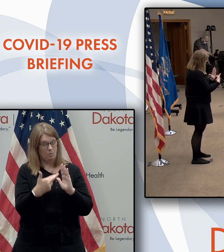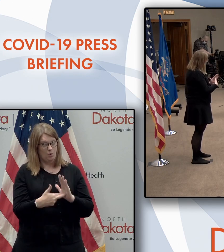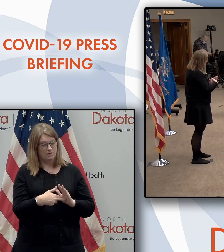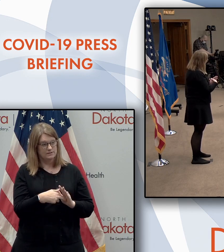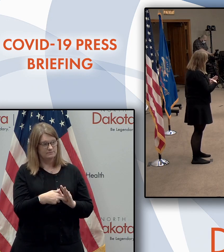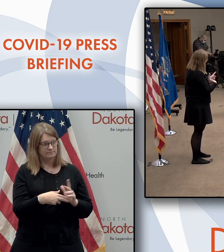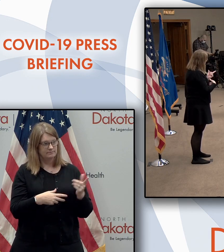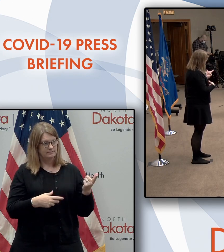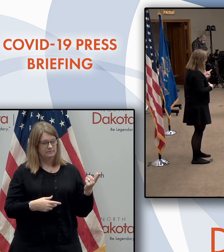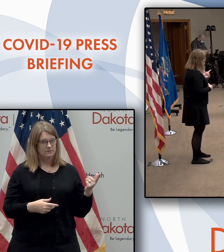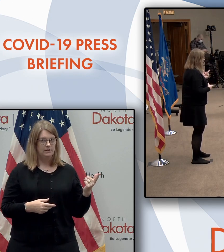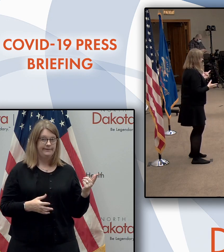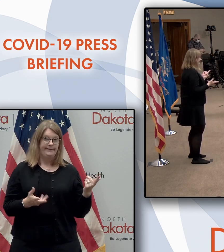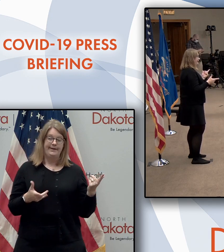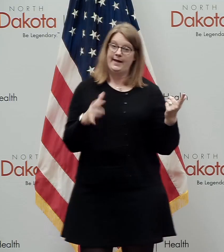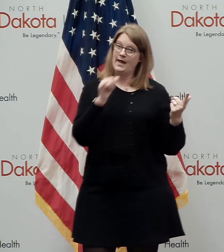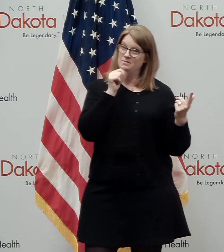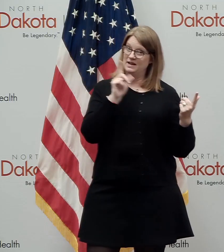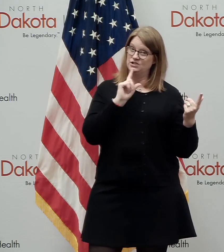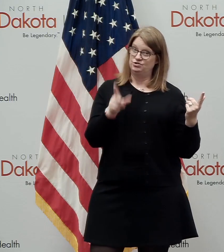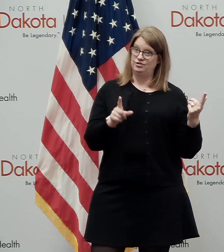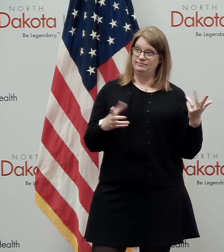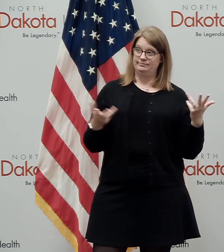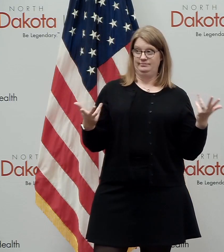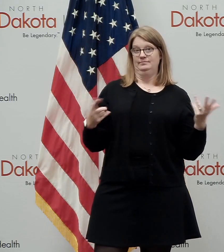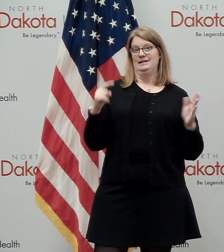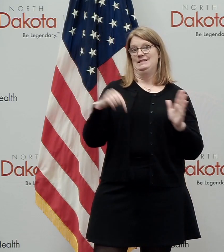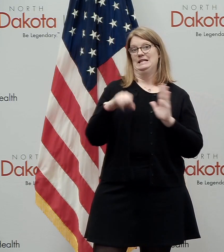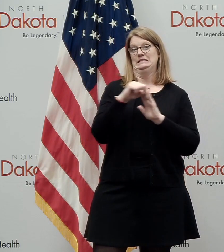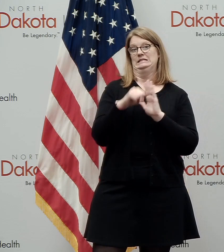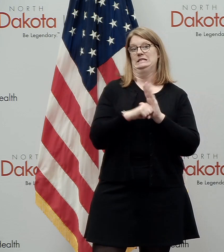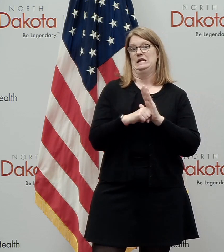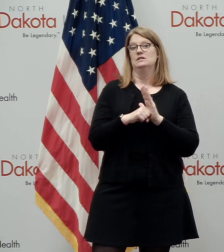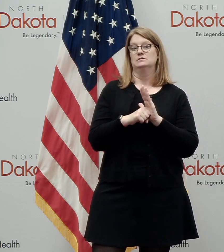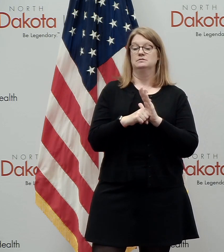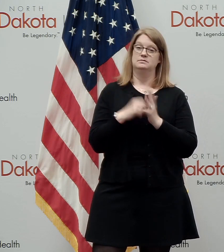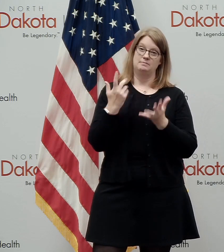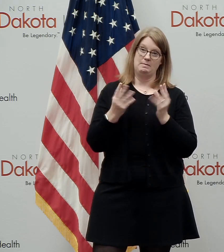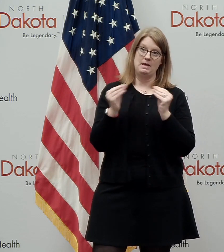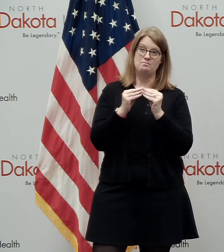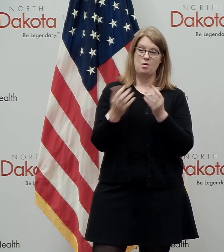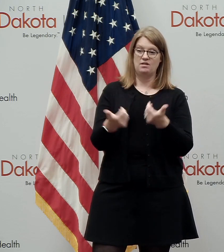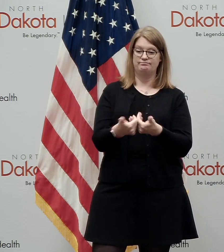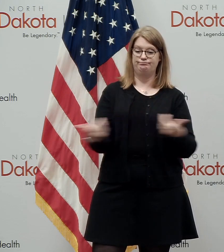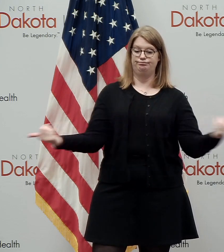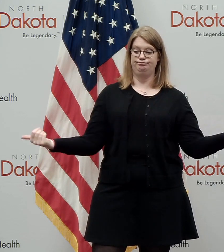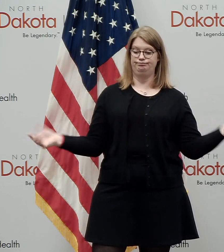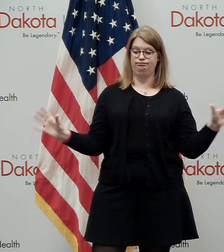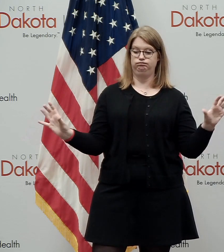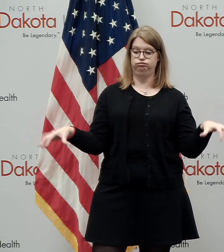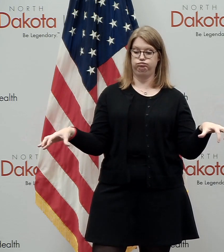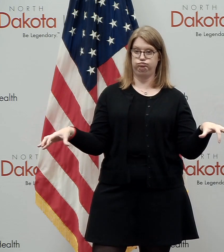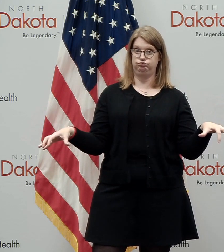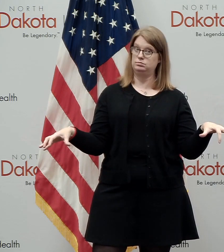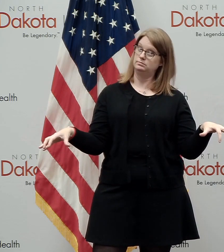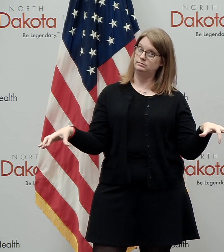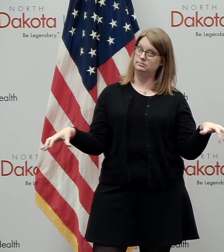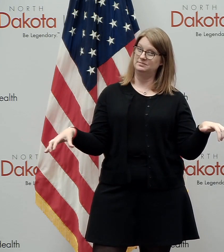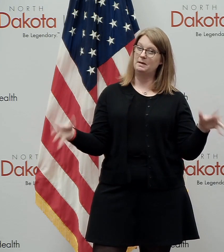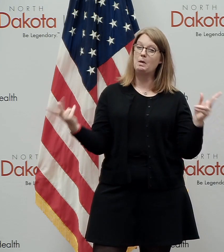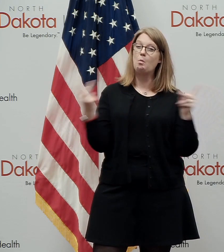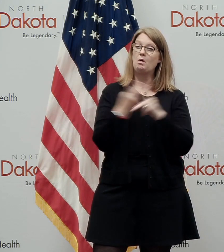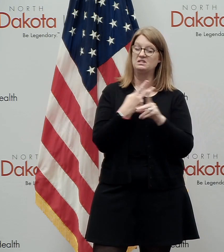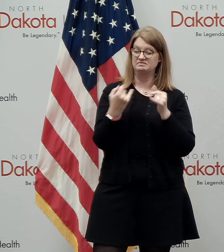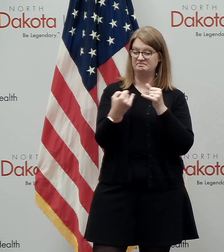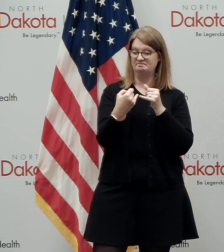not sure. I think it could actually, in our state, could create more divisiveness, and you might have even more of a divide, which